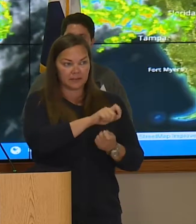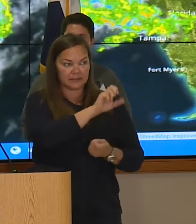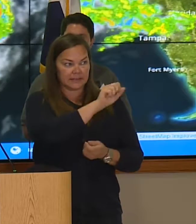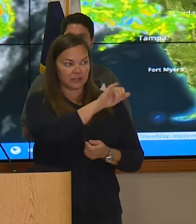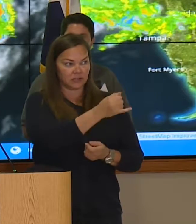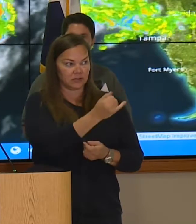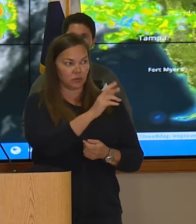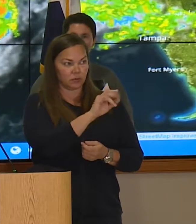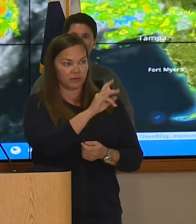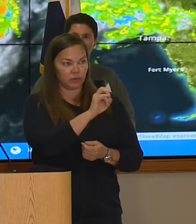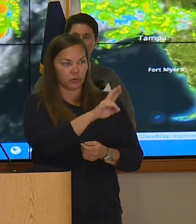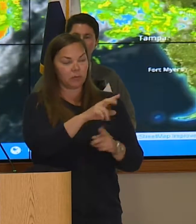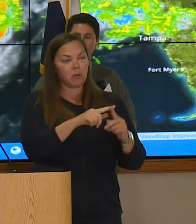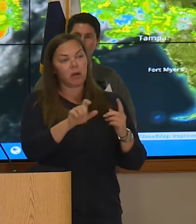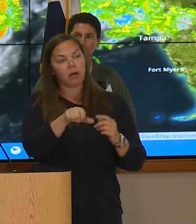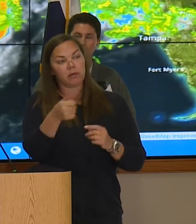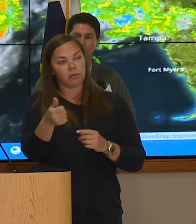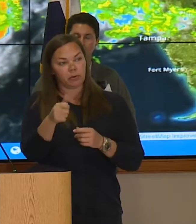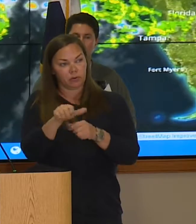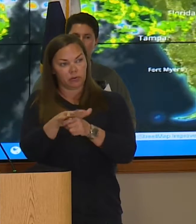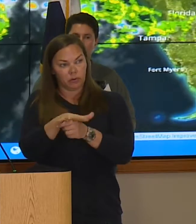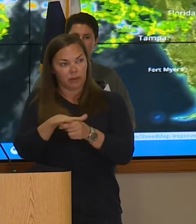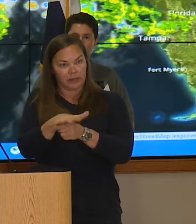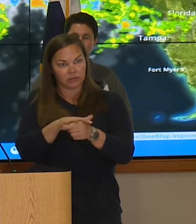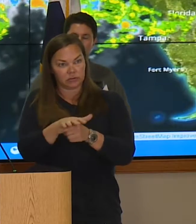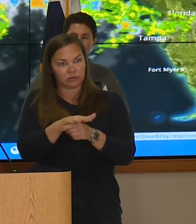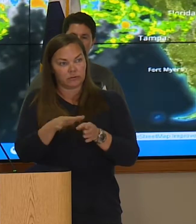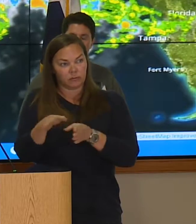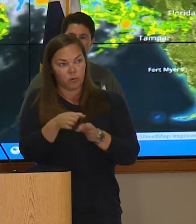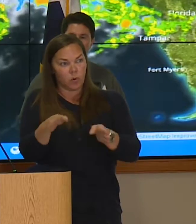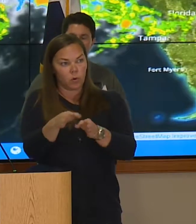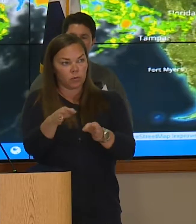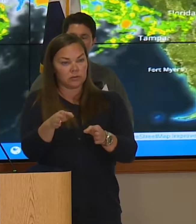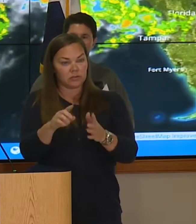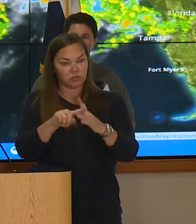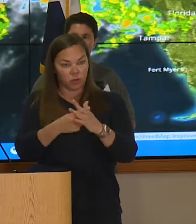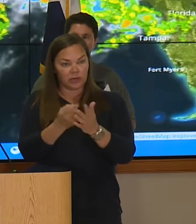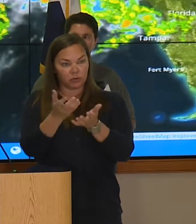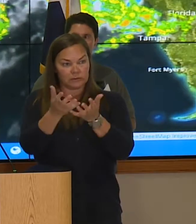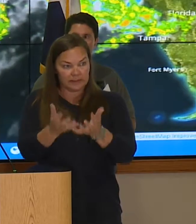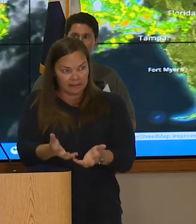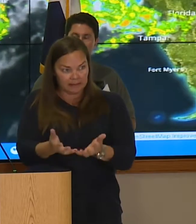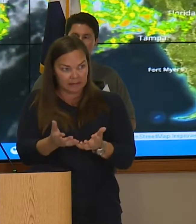other locations of roadways that are starting to sink,